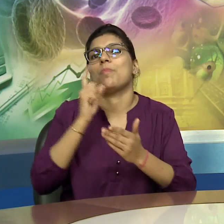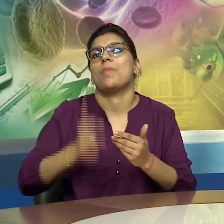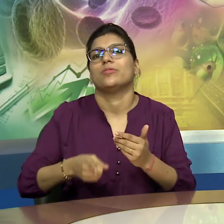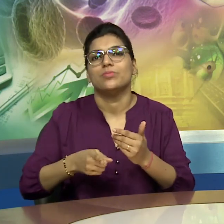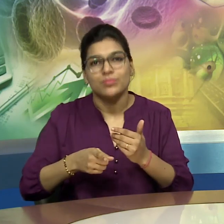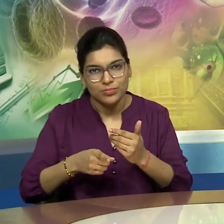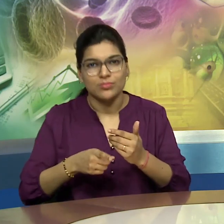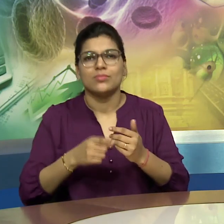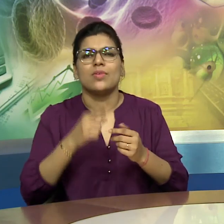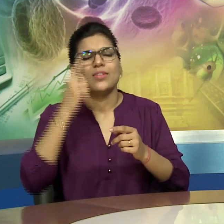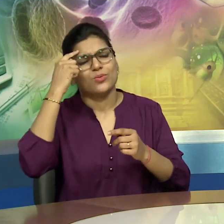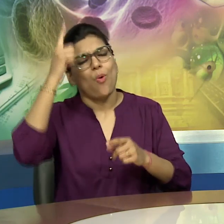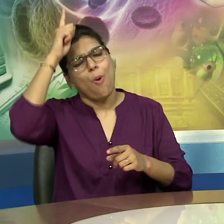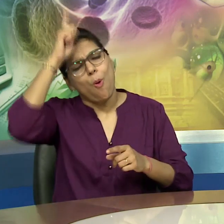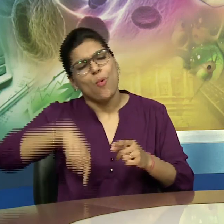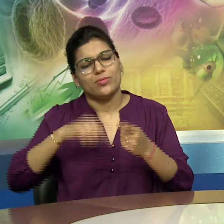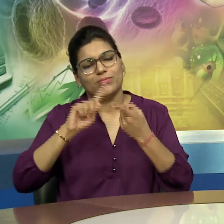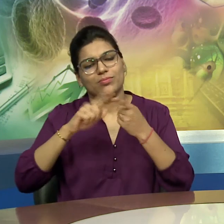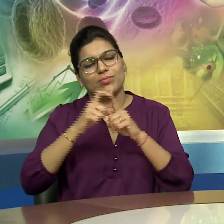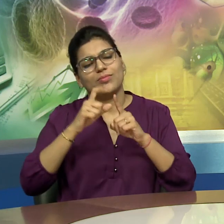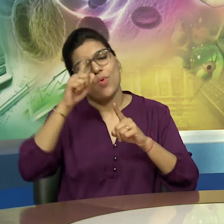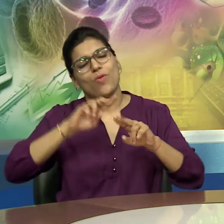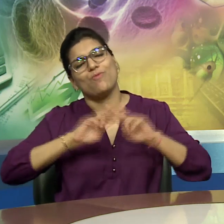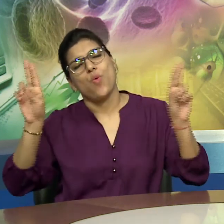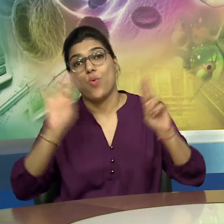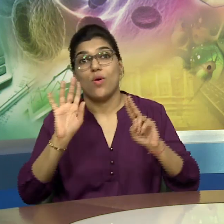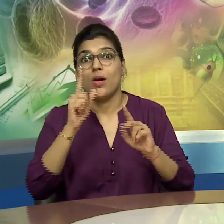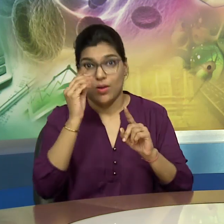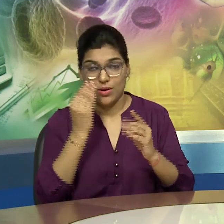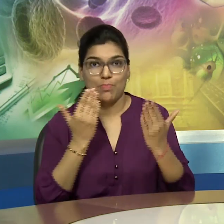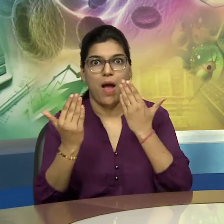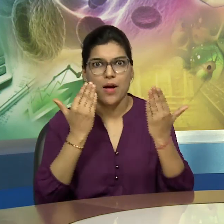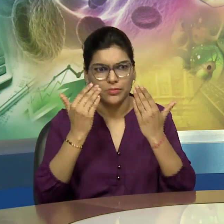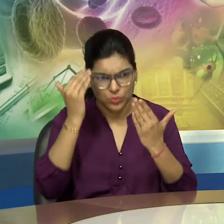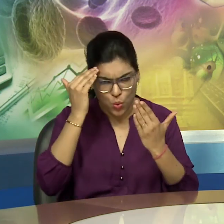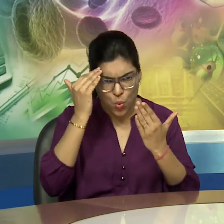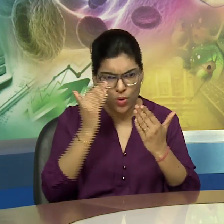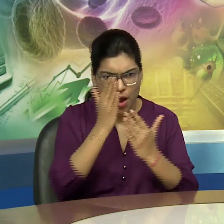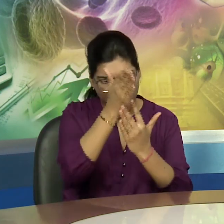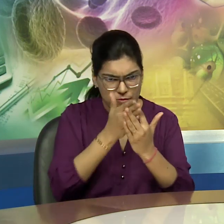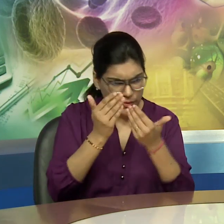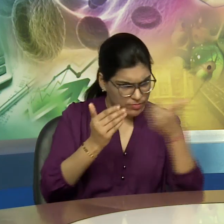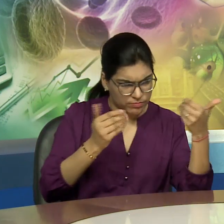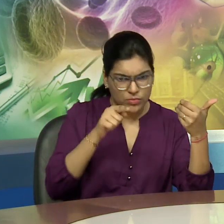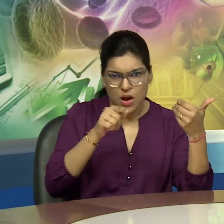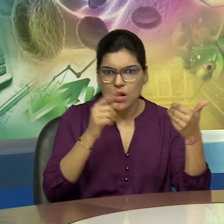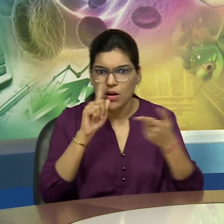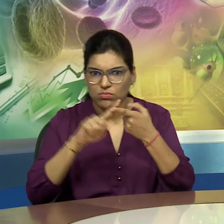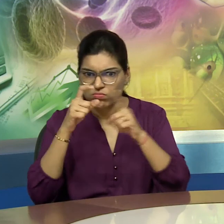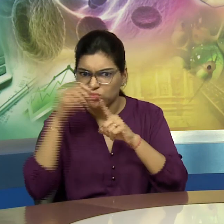be gave. So, you need to learn all these different forms of simple past that